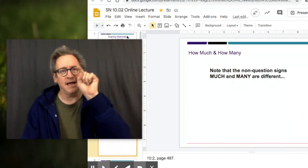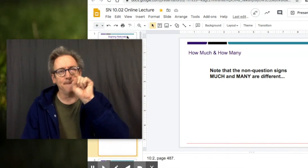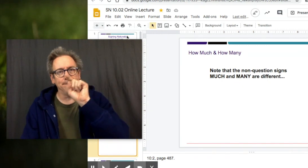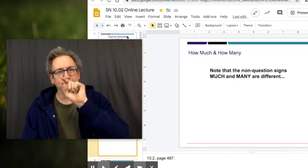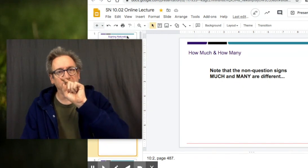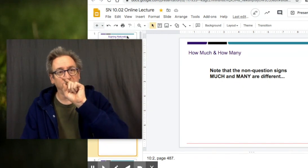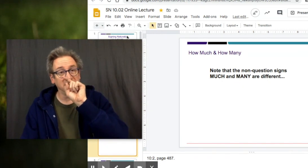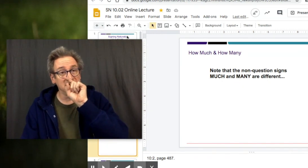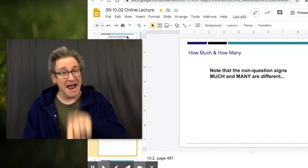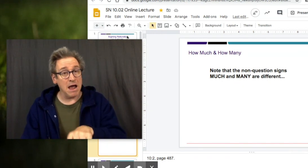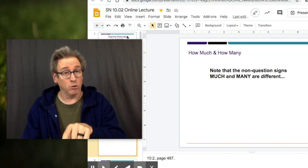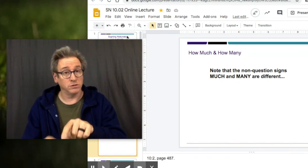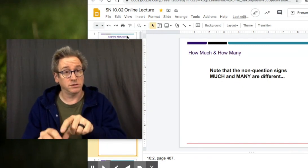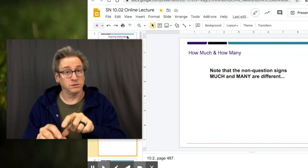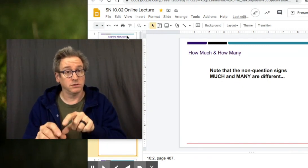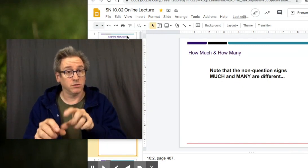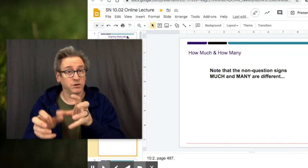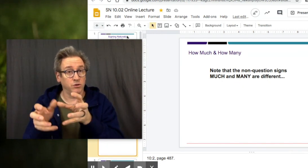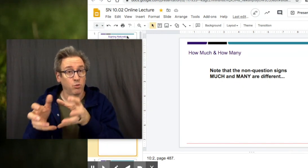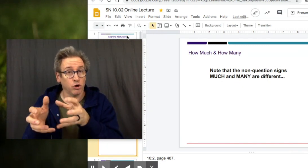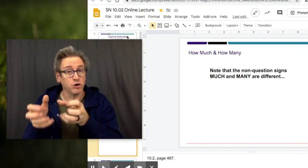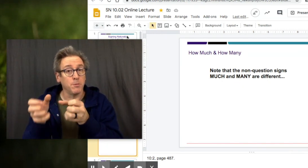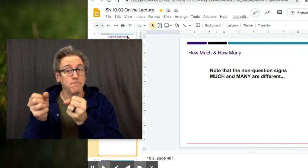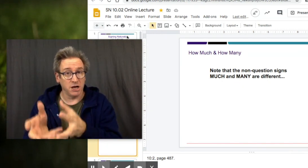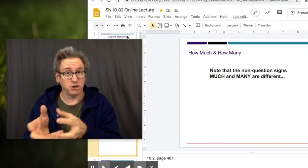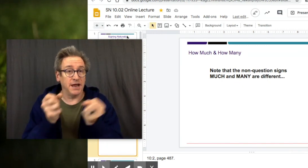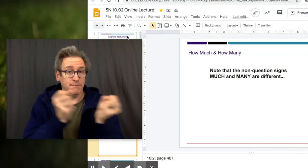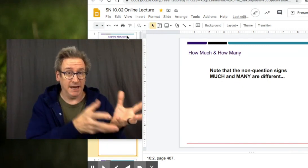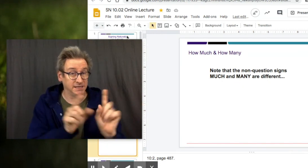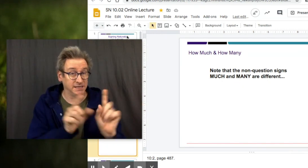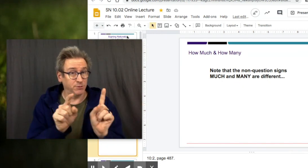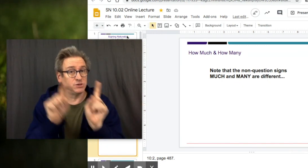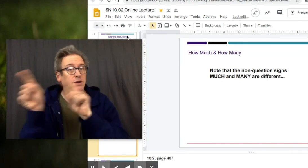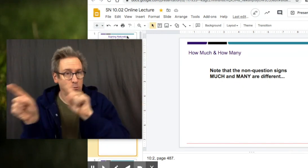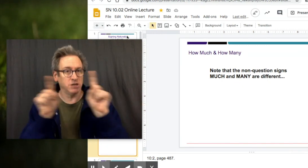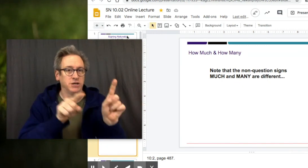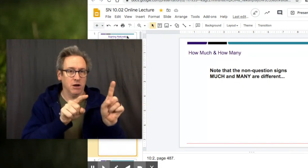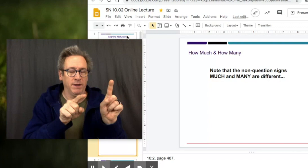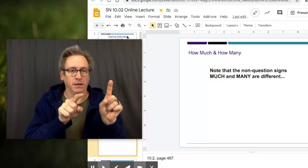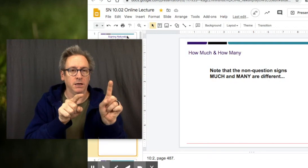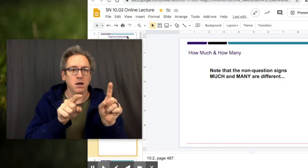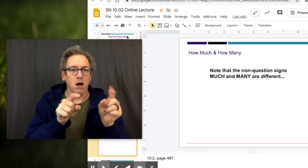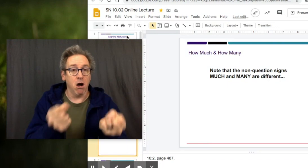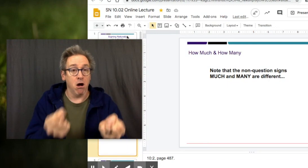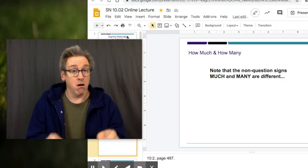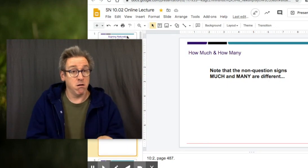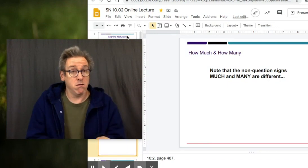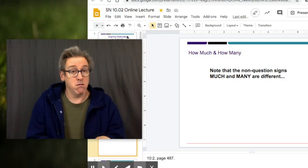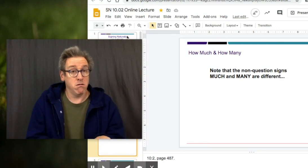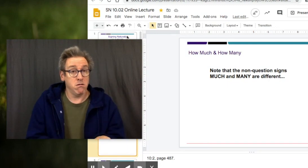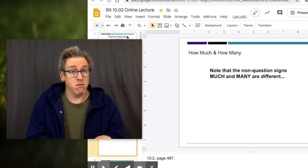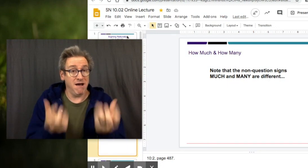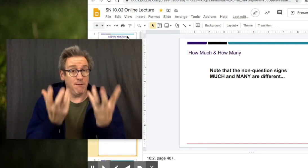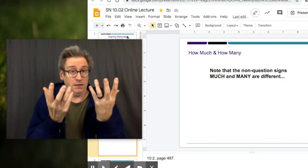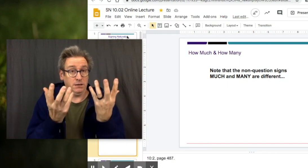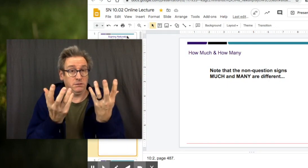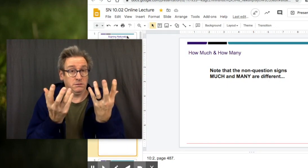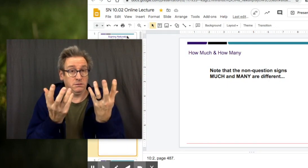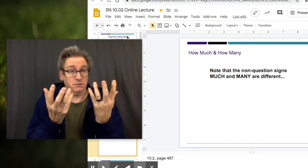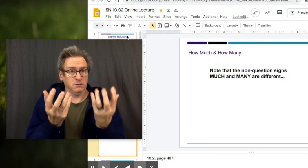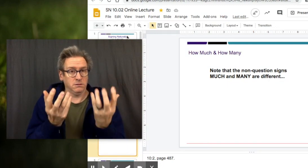is that the nouns, or the word much and many, as opposed to how much and how many, are how